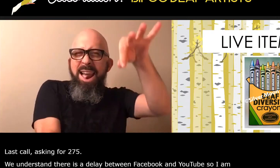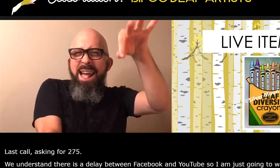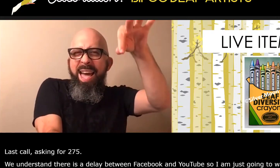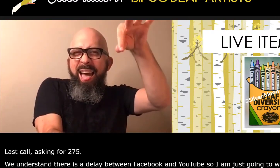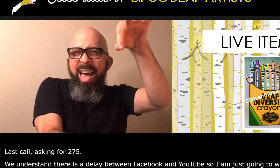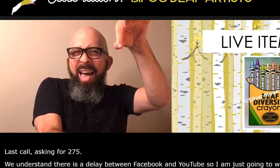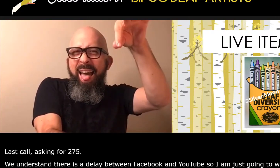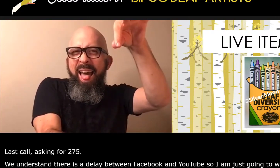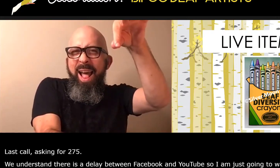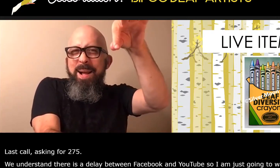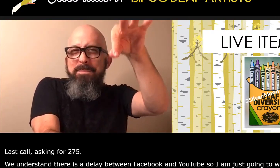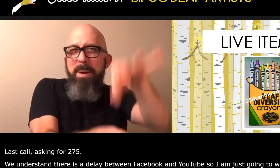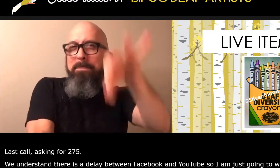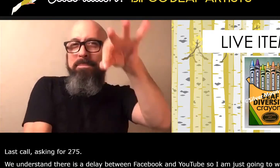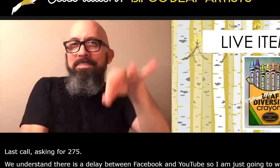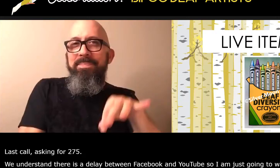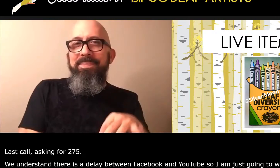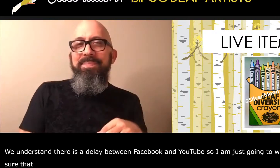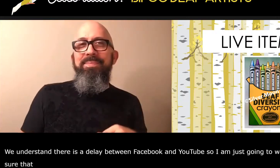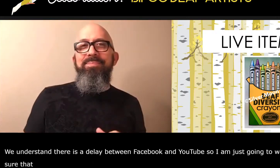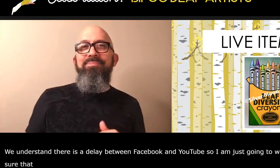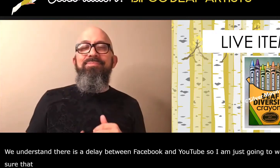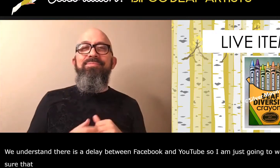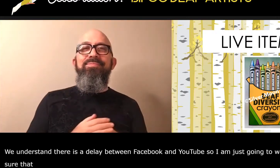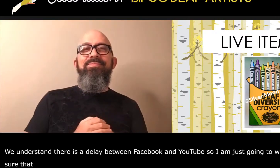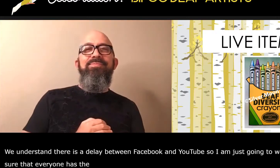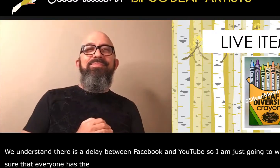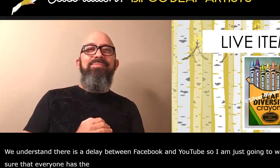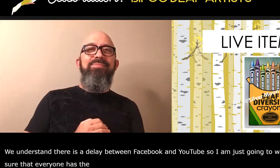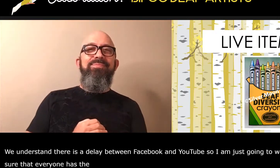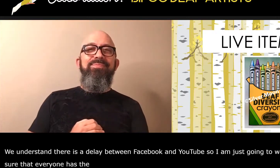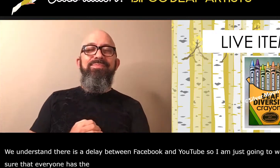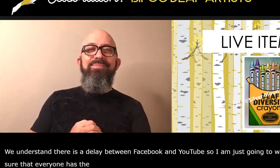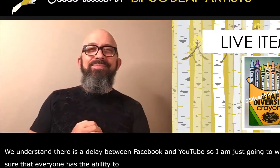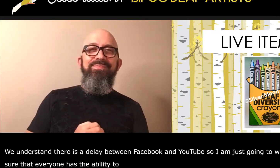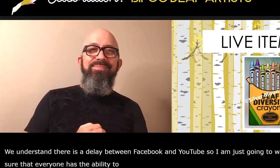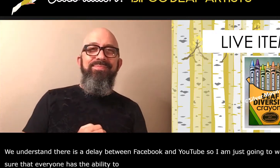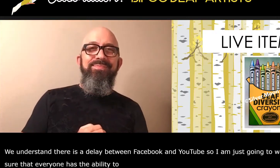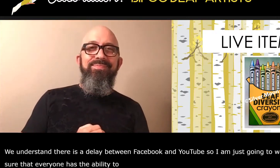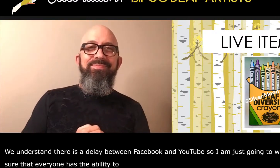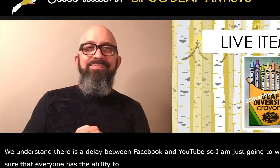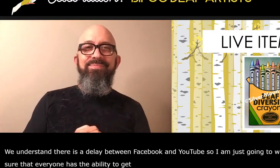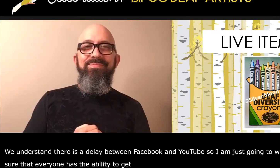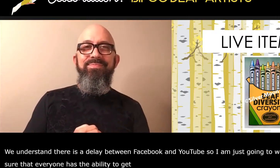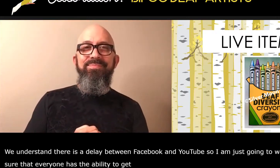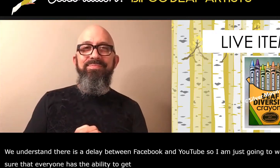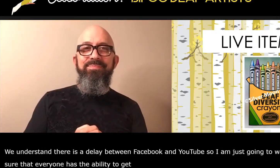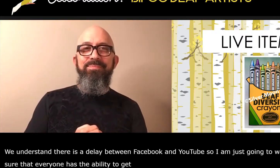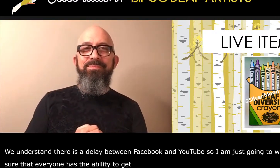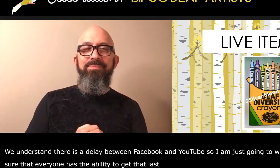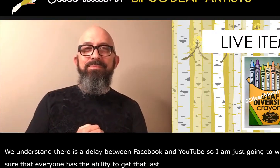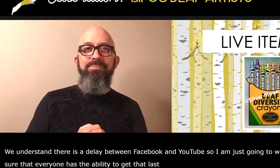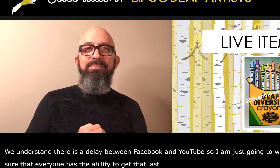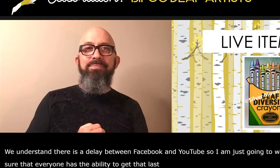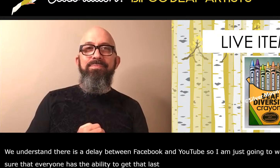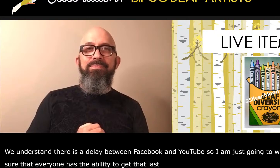that everyone has the ability to get that last minute bid in.